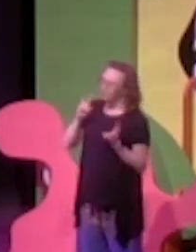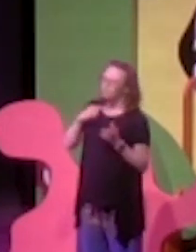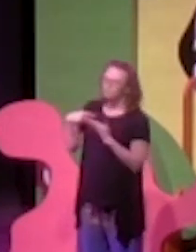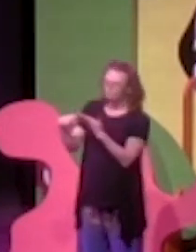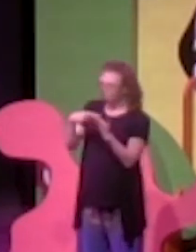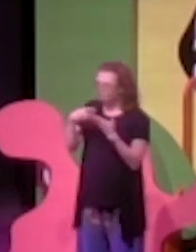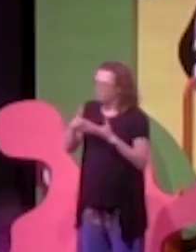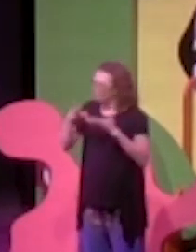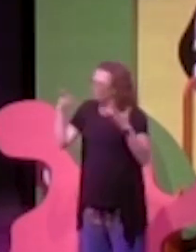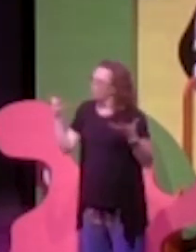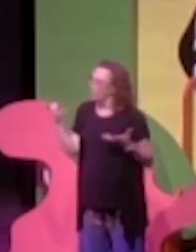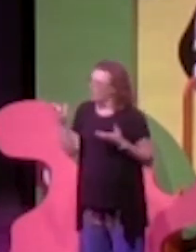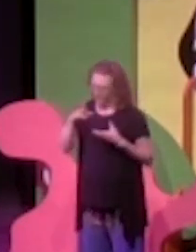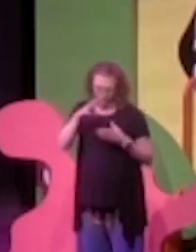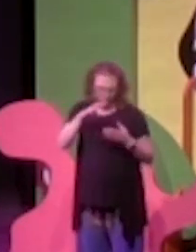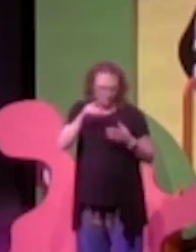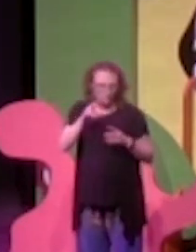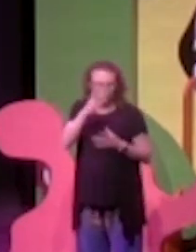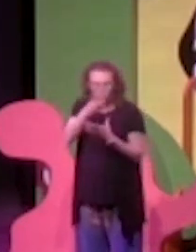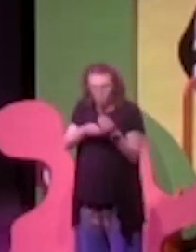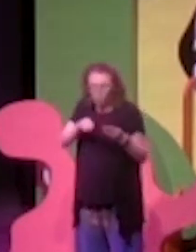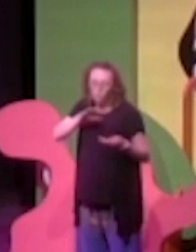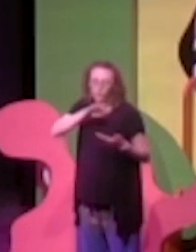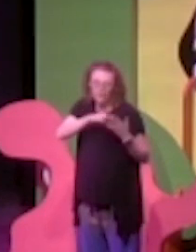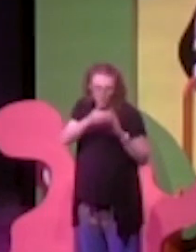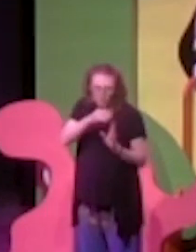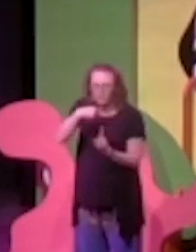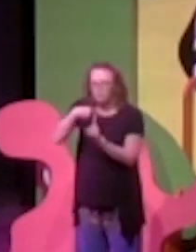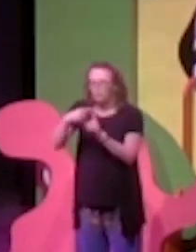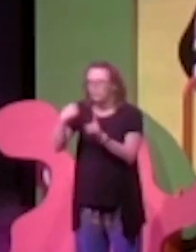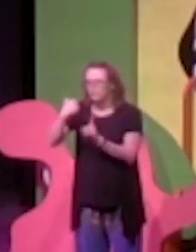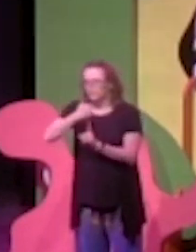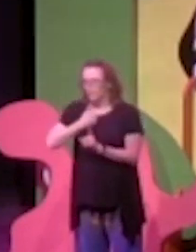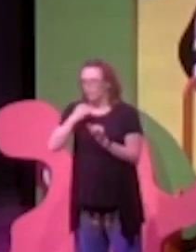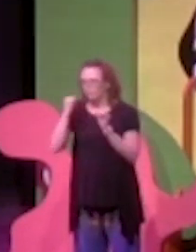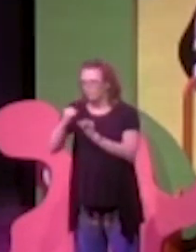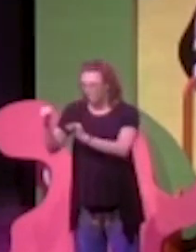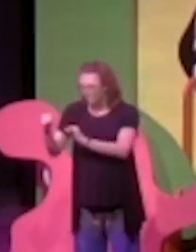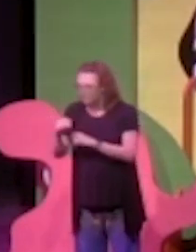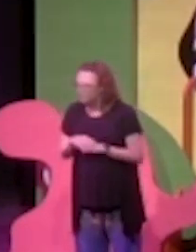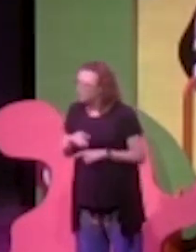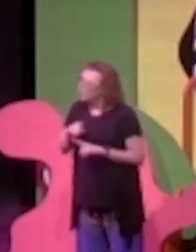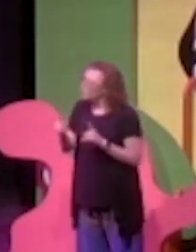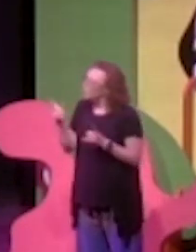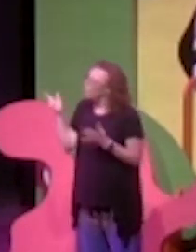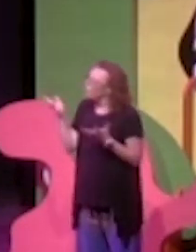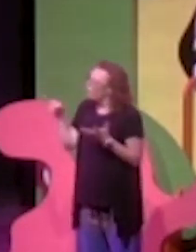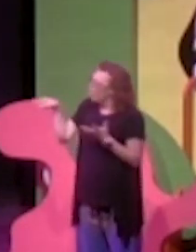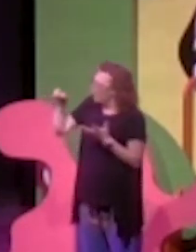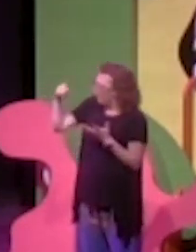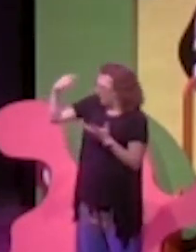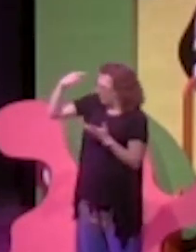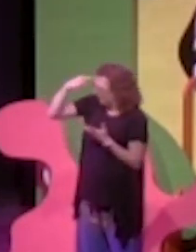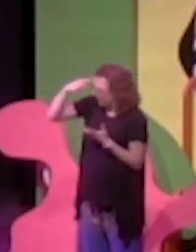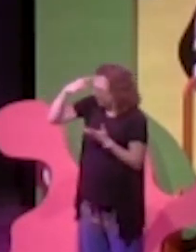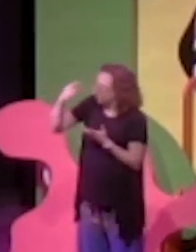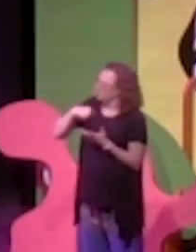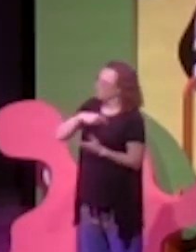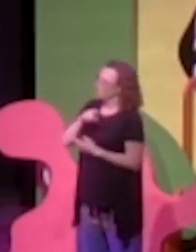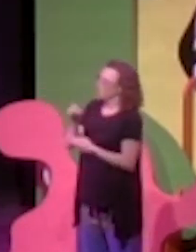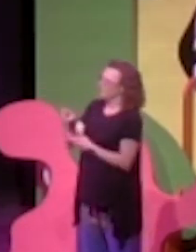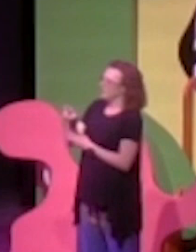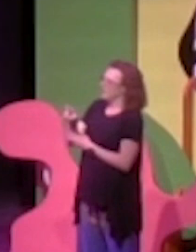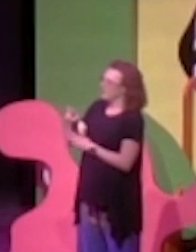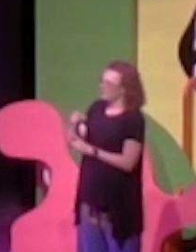communities, within ourselves. But what's needed to change the structures of our sector to